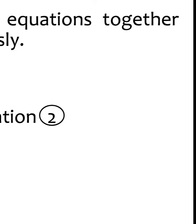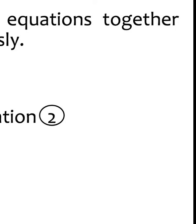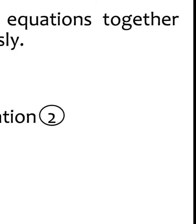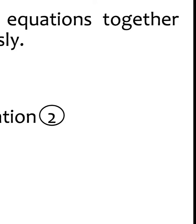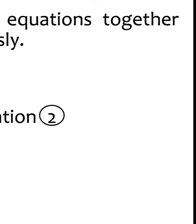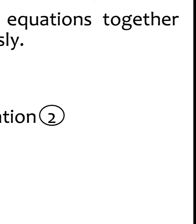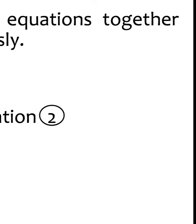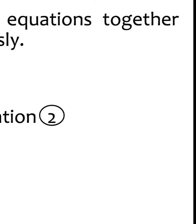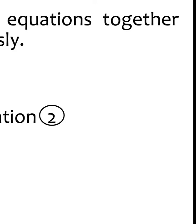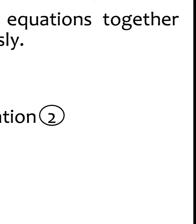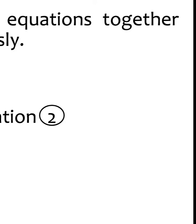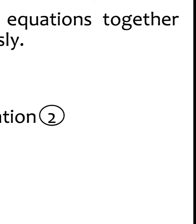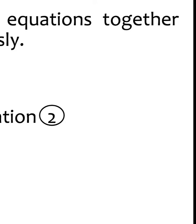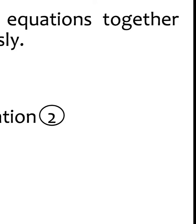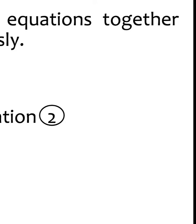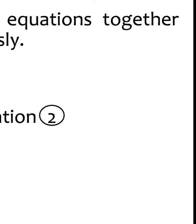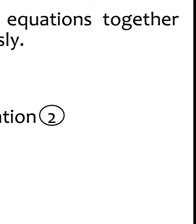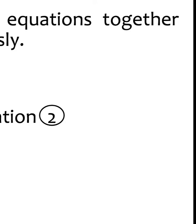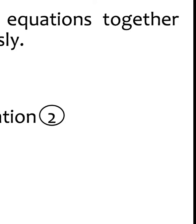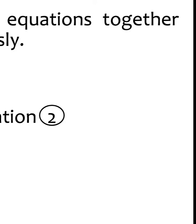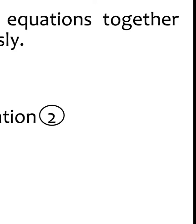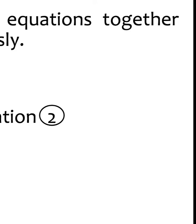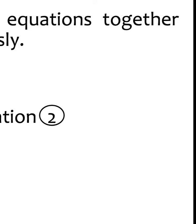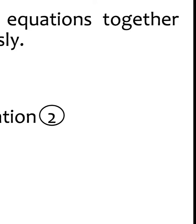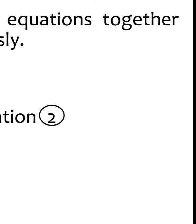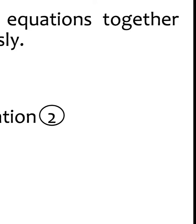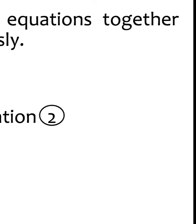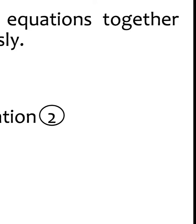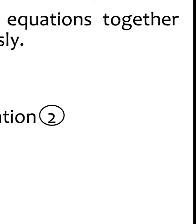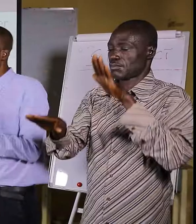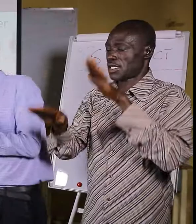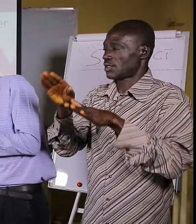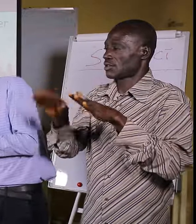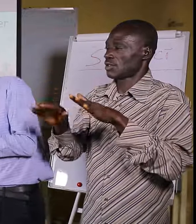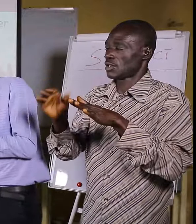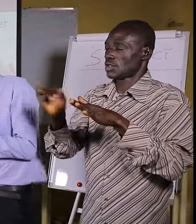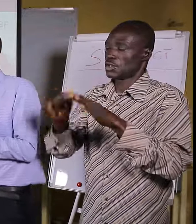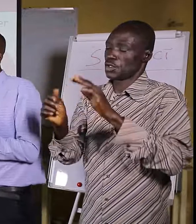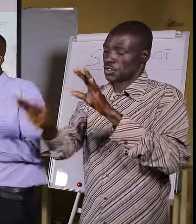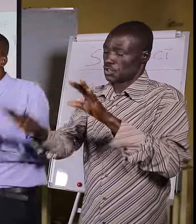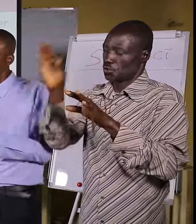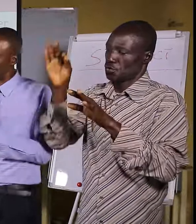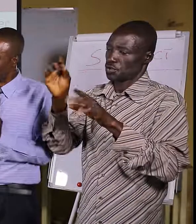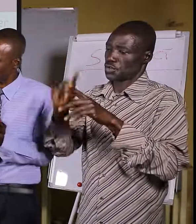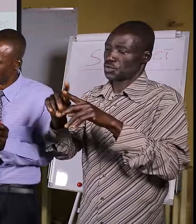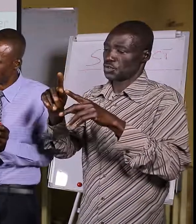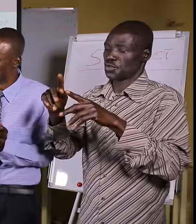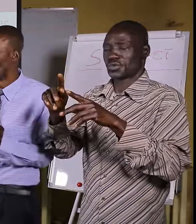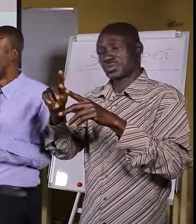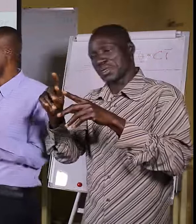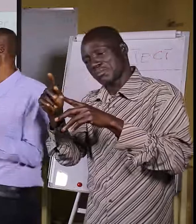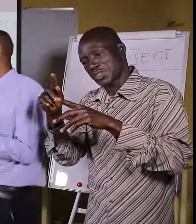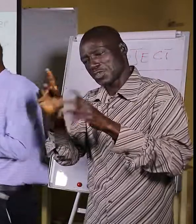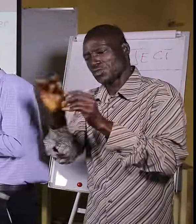And that of y in equation 2 is also 1. So show that y is also balanced. So you can choose to treat either x